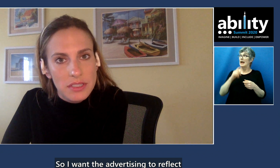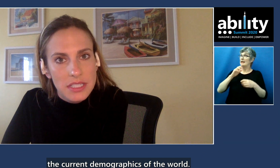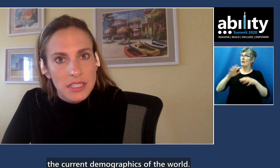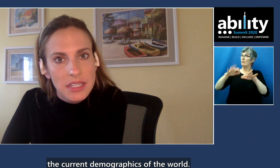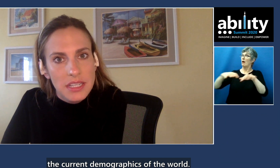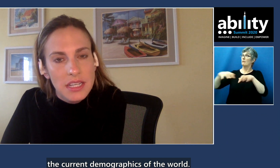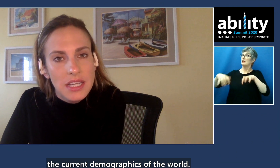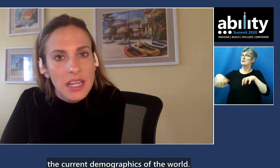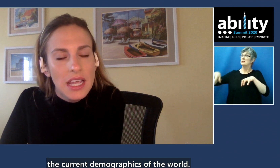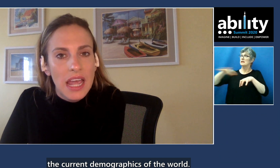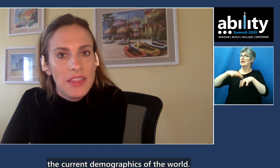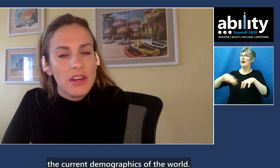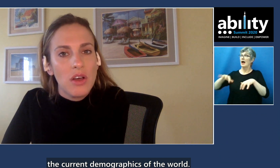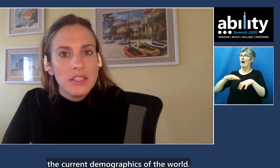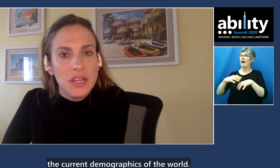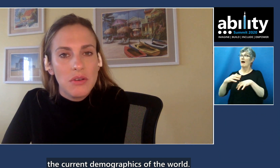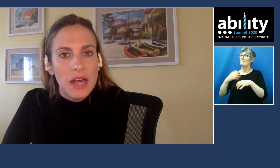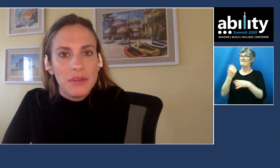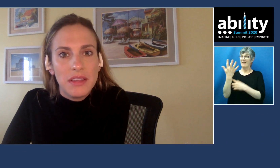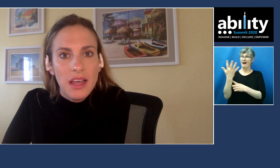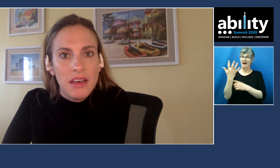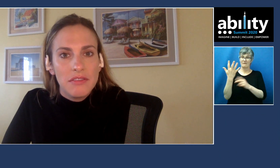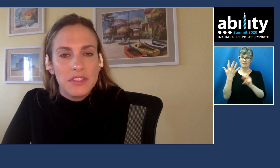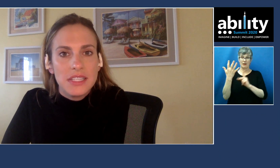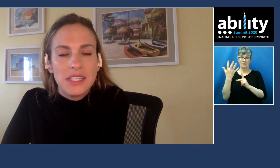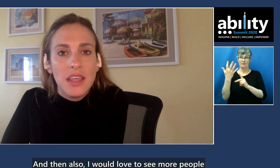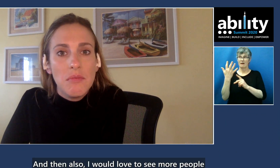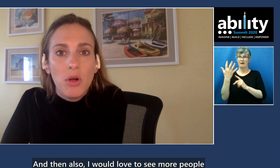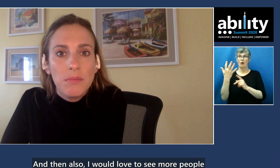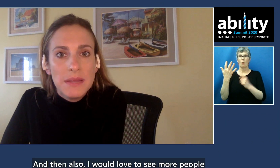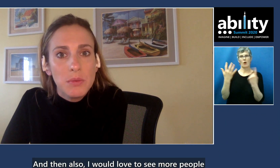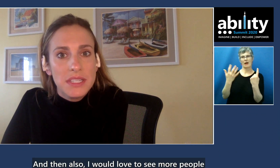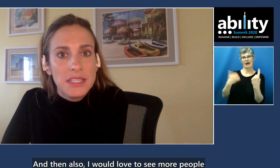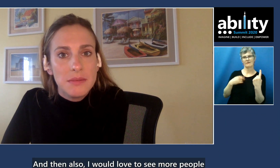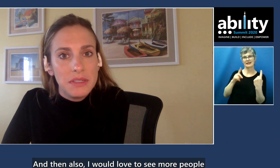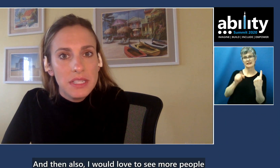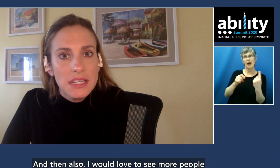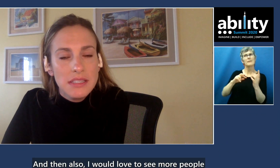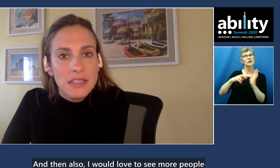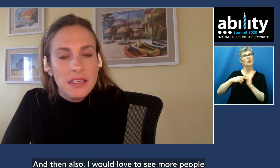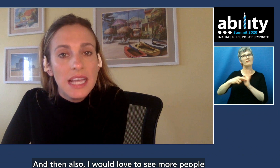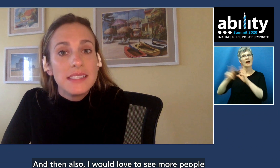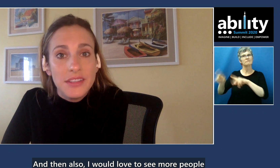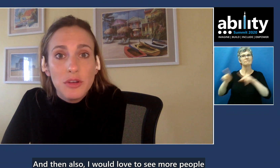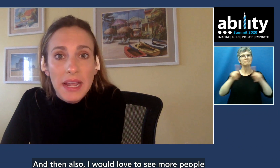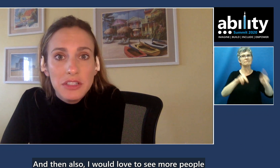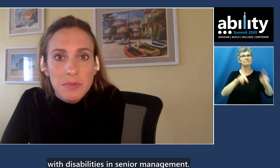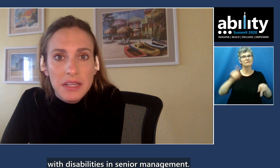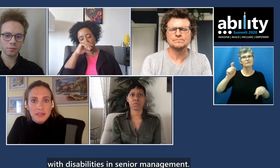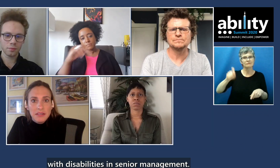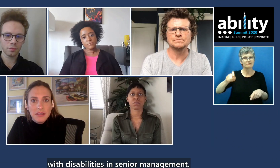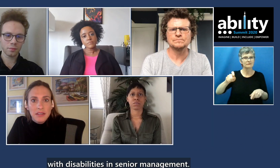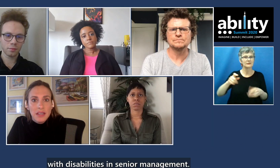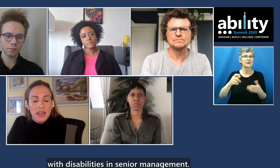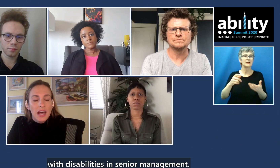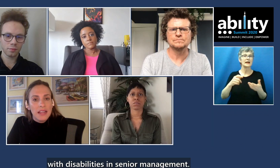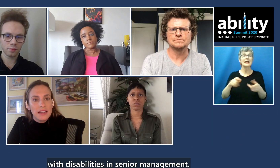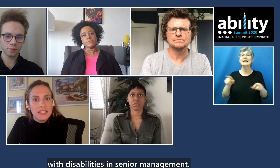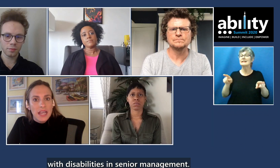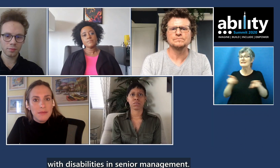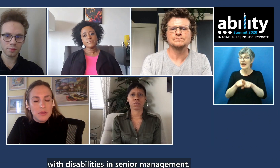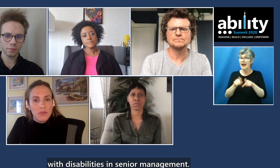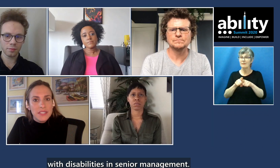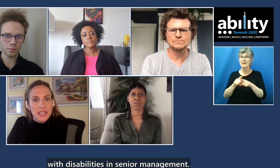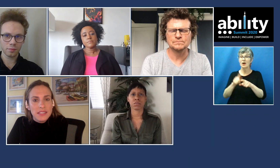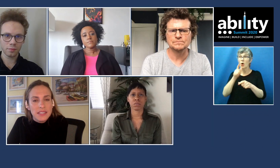of the world. And then also, I would love to see more people with disabilities in senior management. A